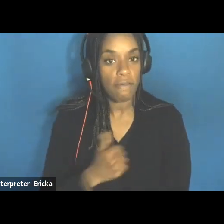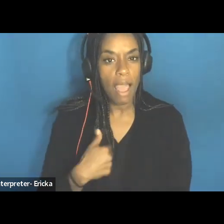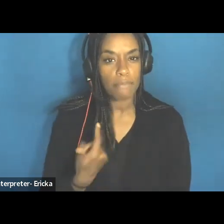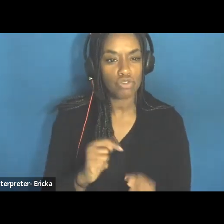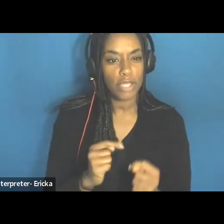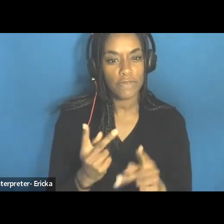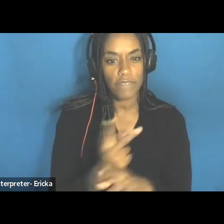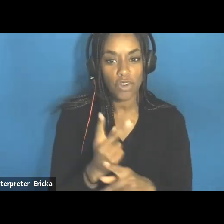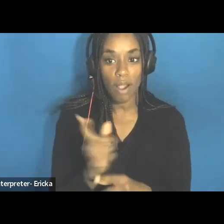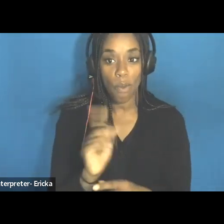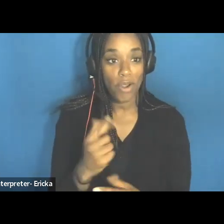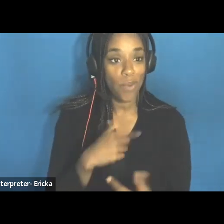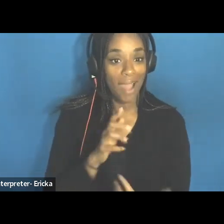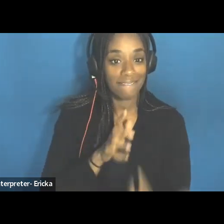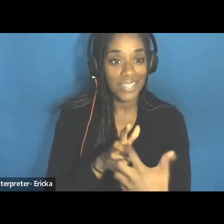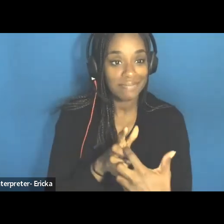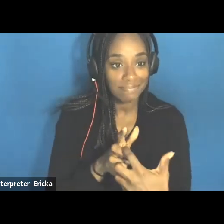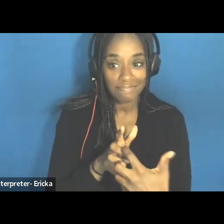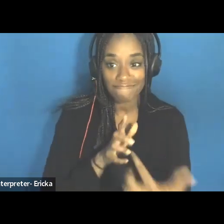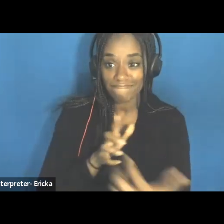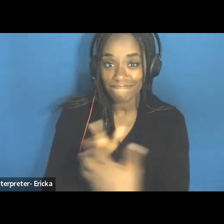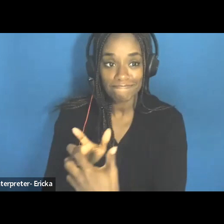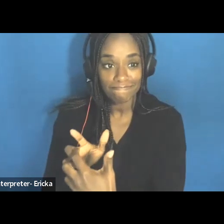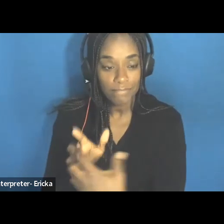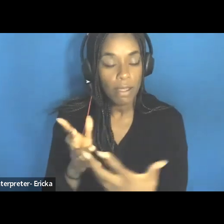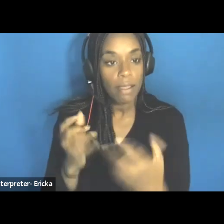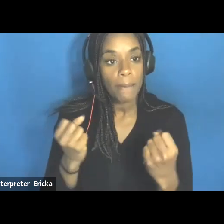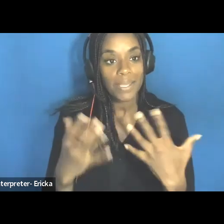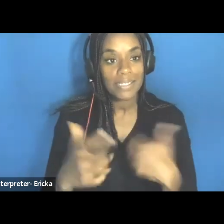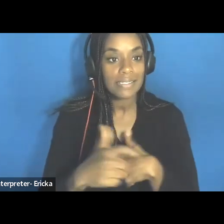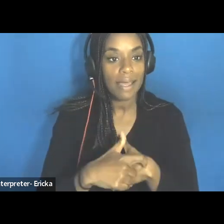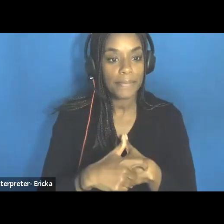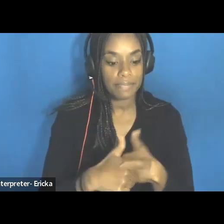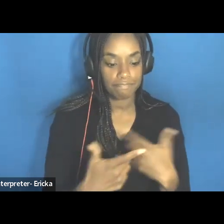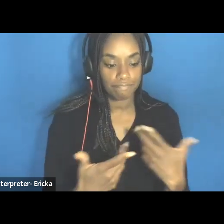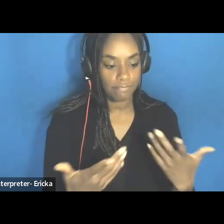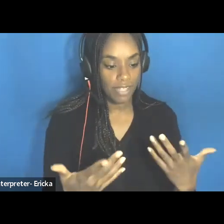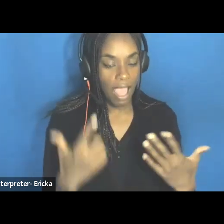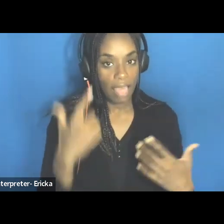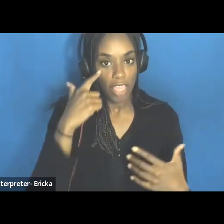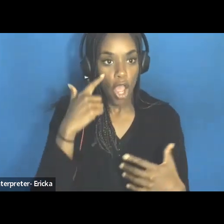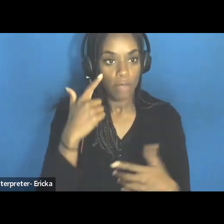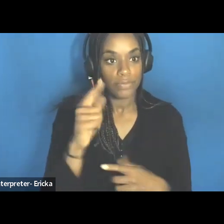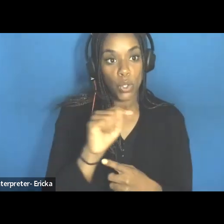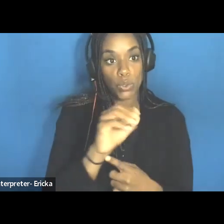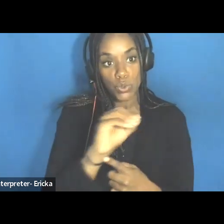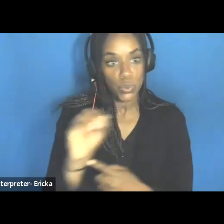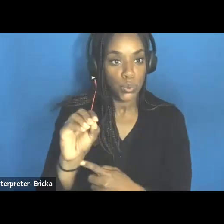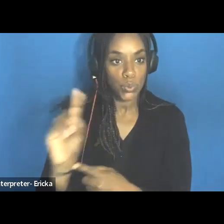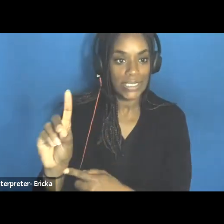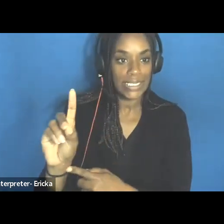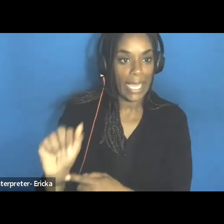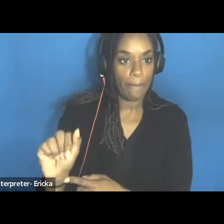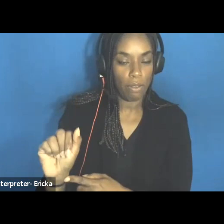in. A lot of times I thought I was too disabled for